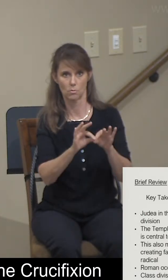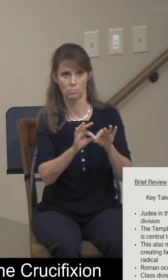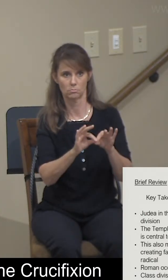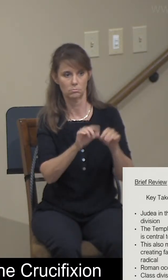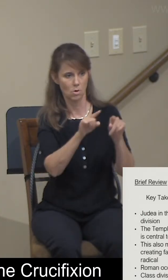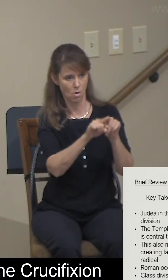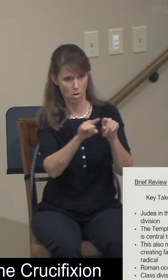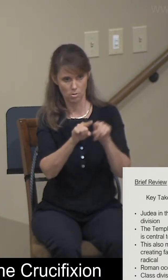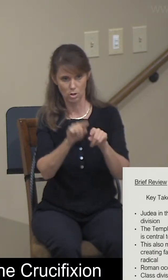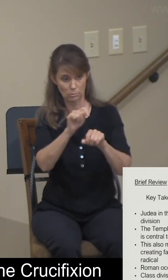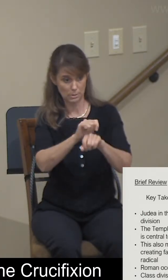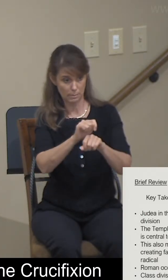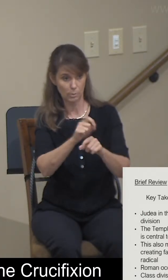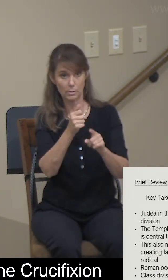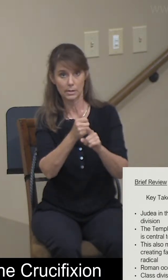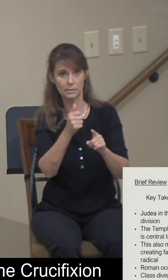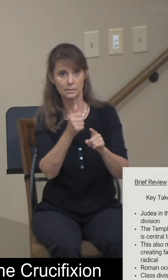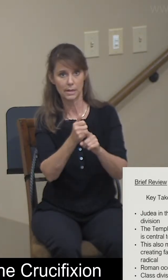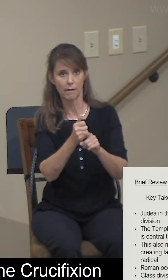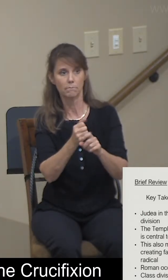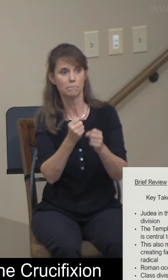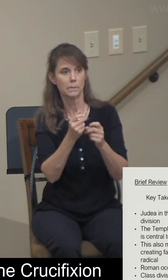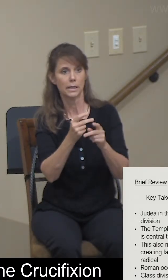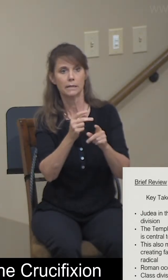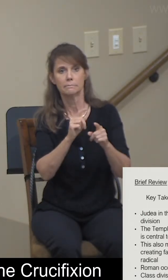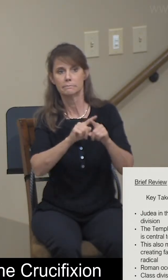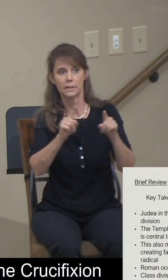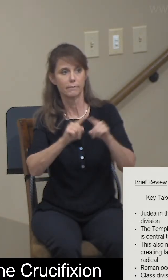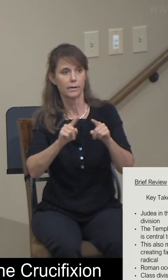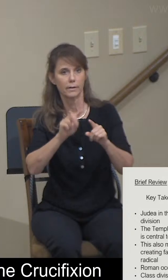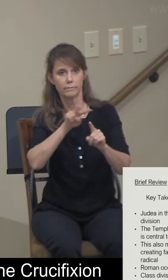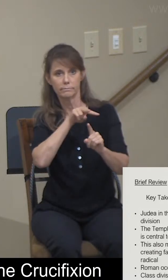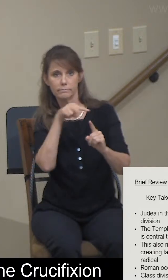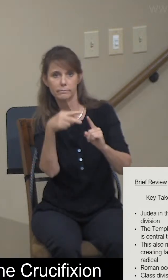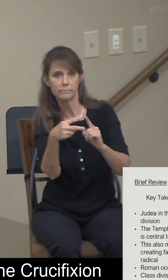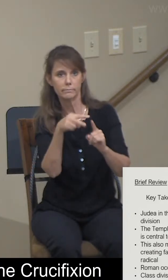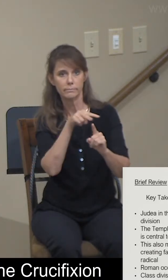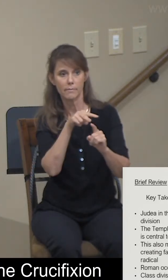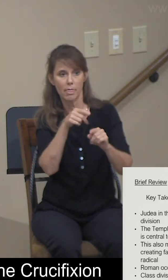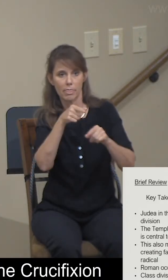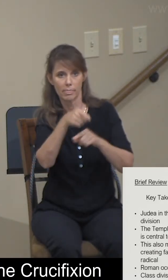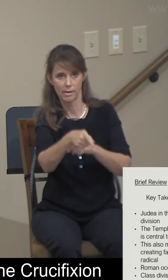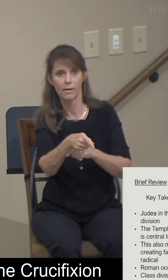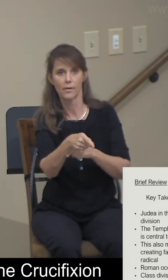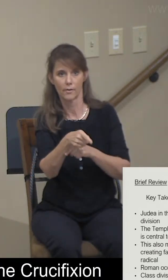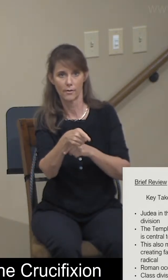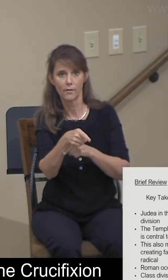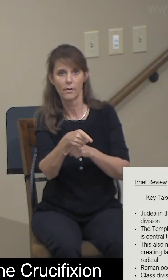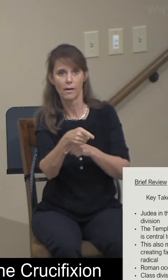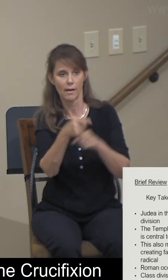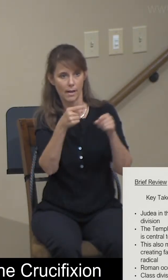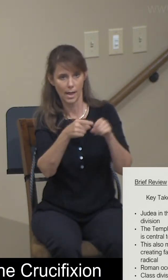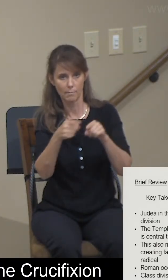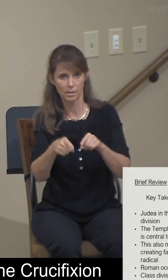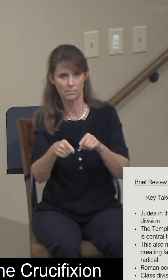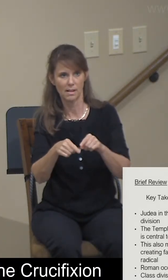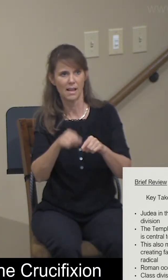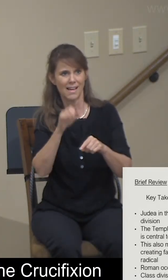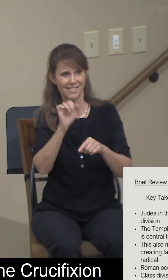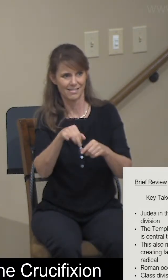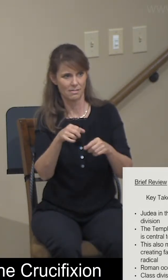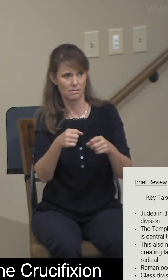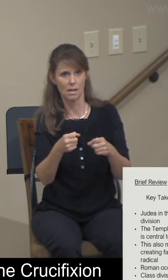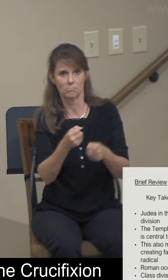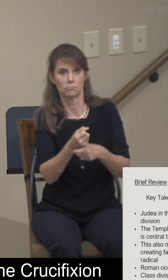different views. And that's part of the things that creates the friction and friction that ranges between people who are conservative